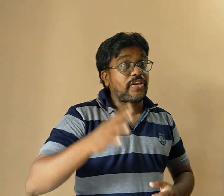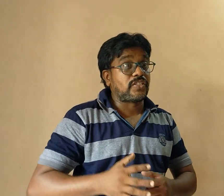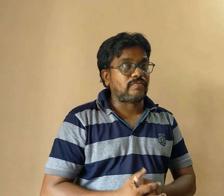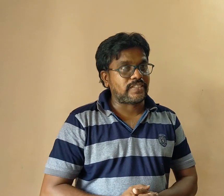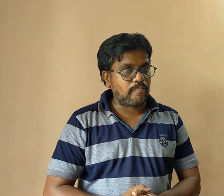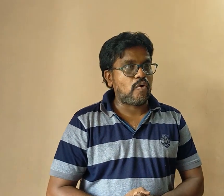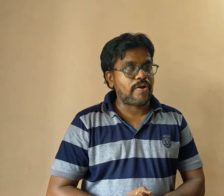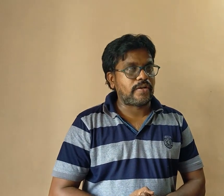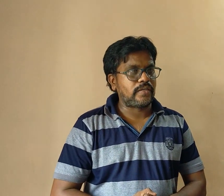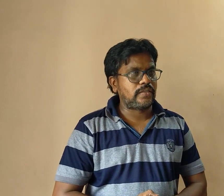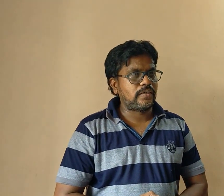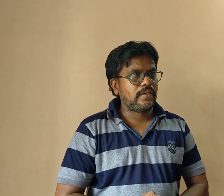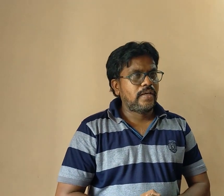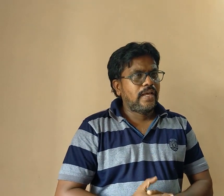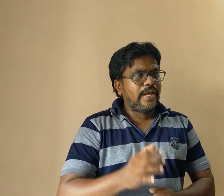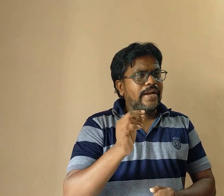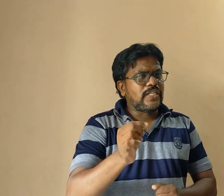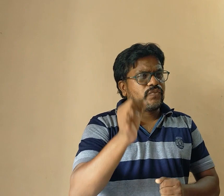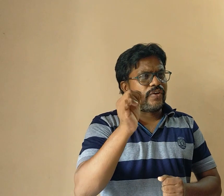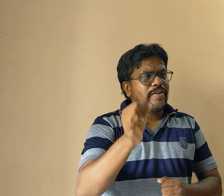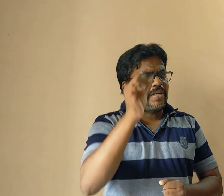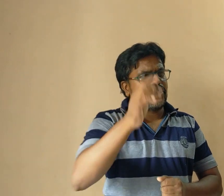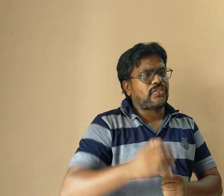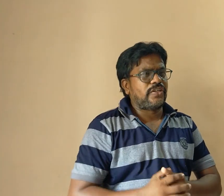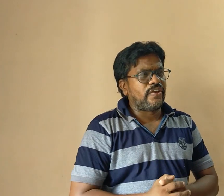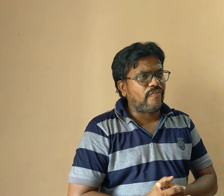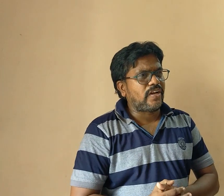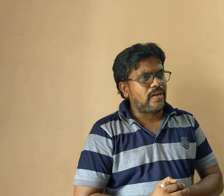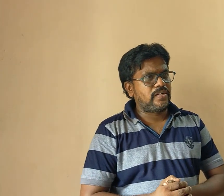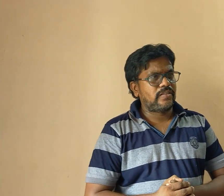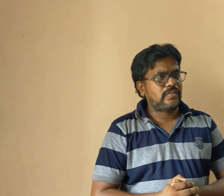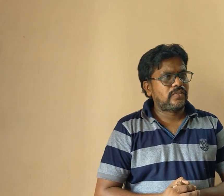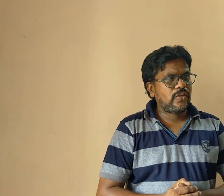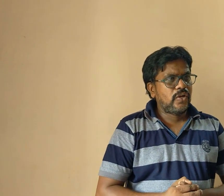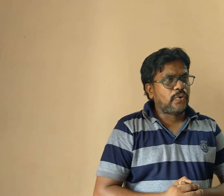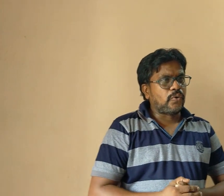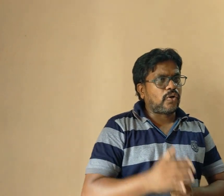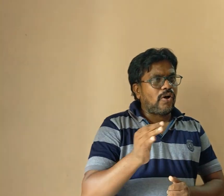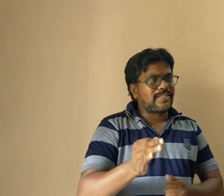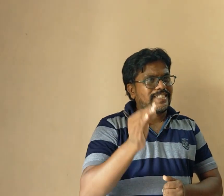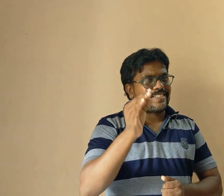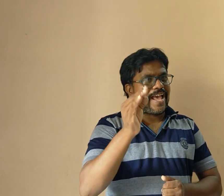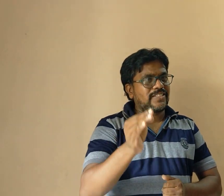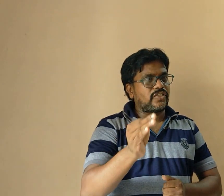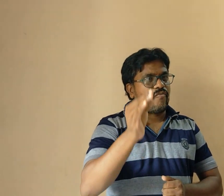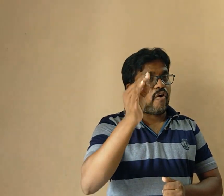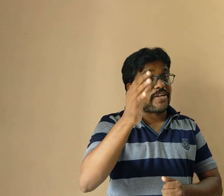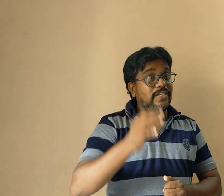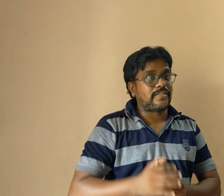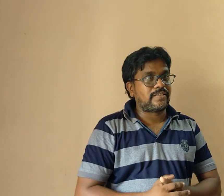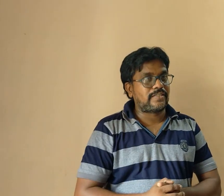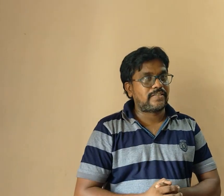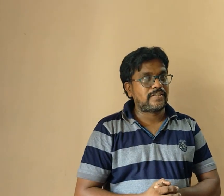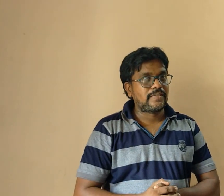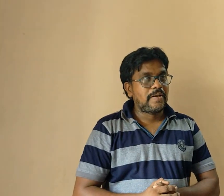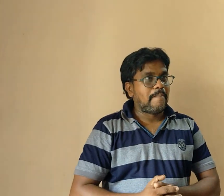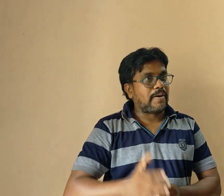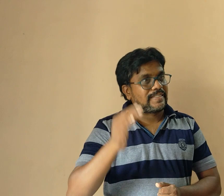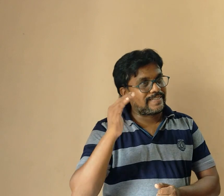of the subcontinent. It is very much difficult to cross these natural frontiers, but